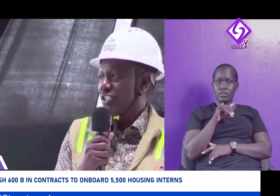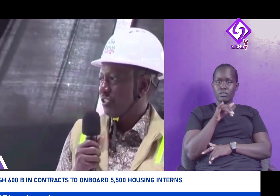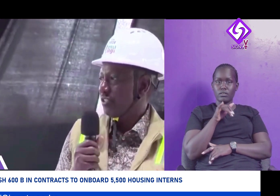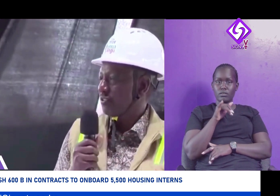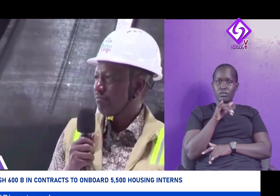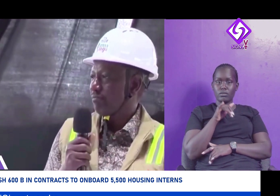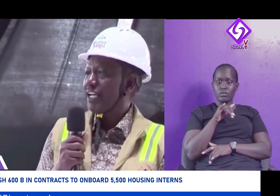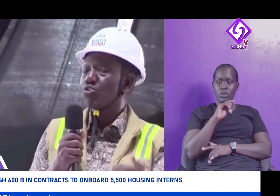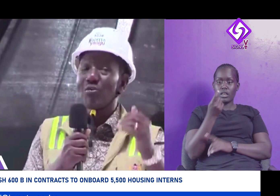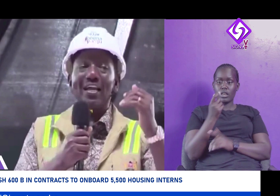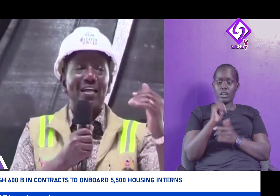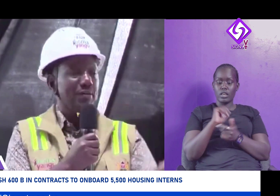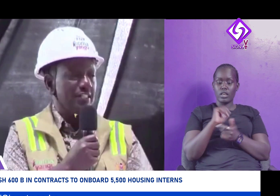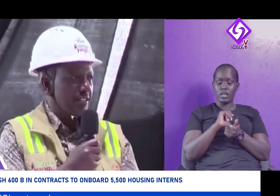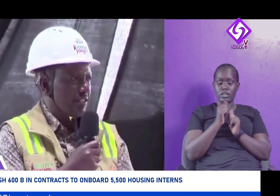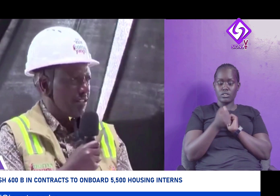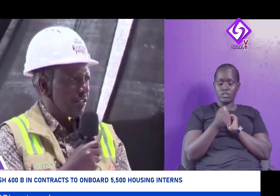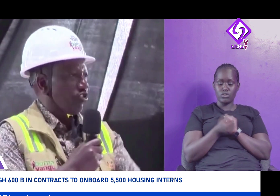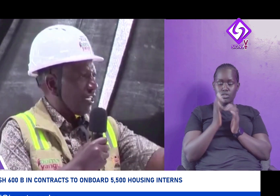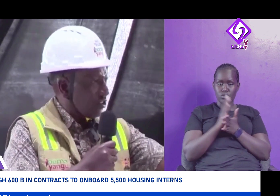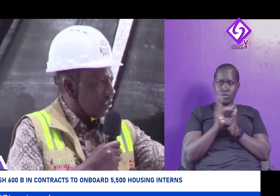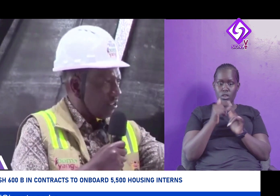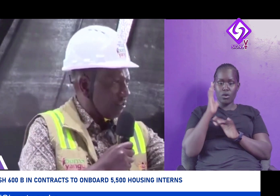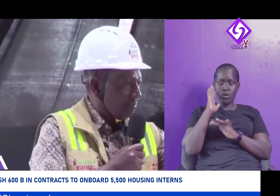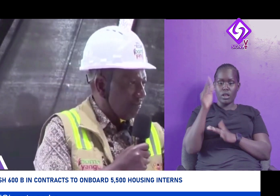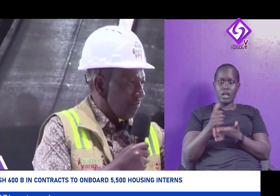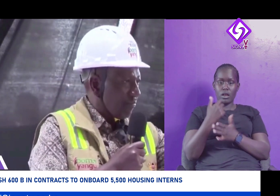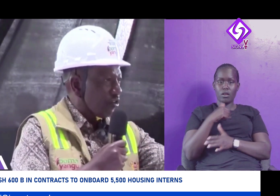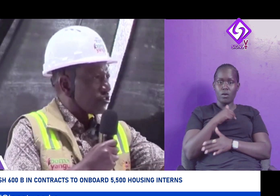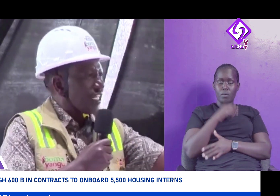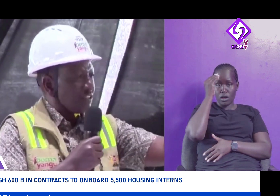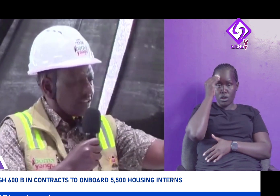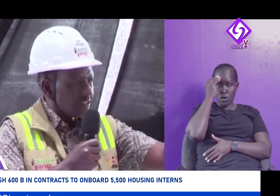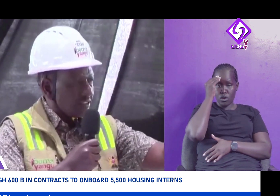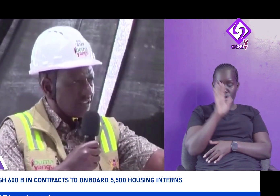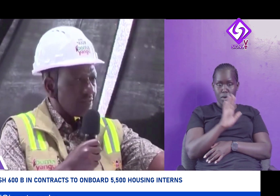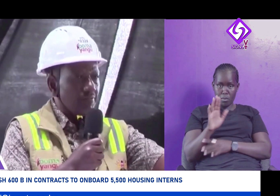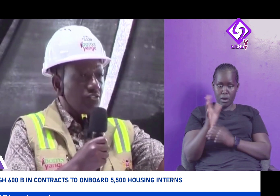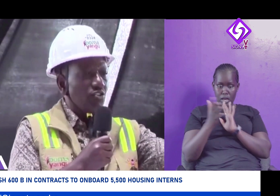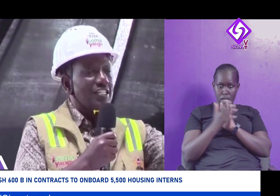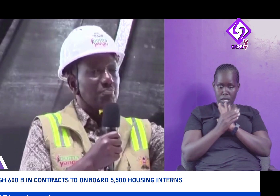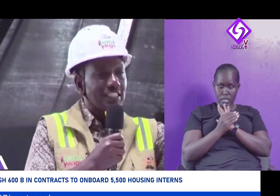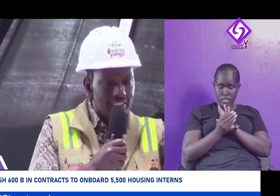changing. And you will help us, your knowledge, your skills, your